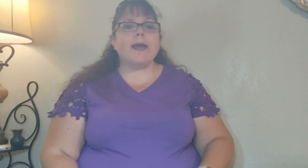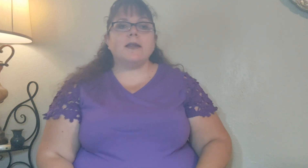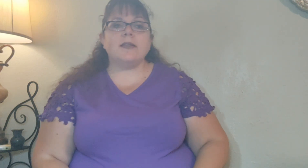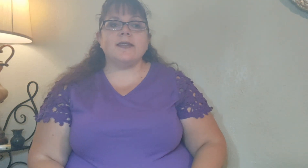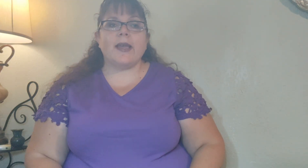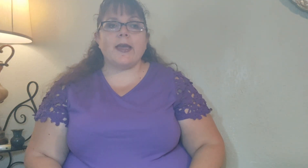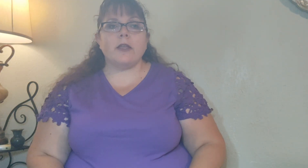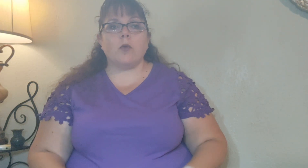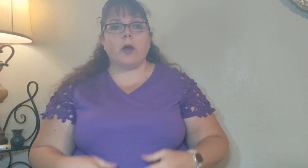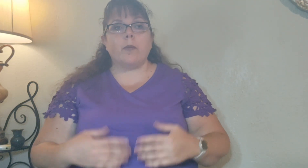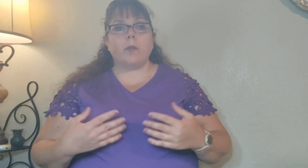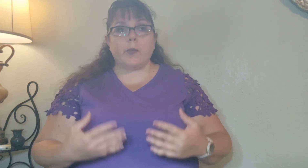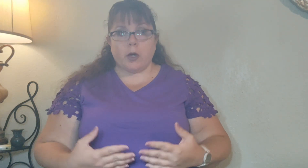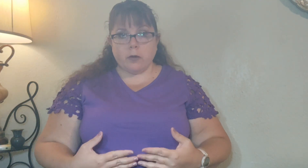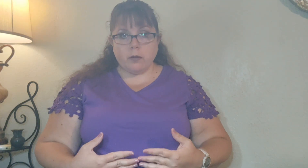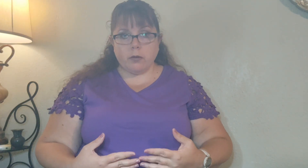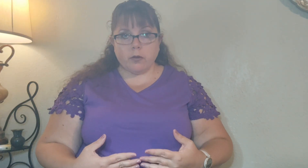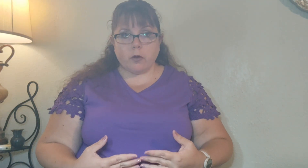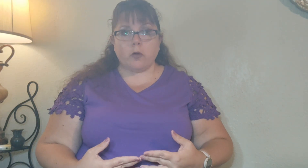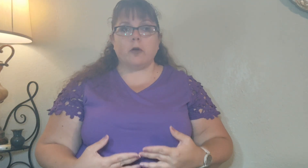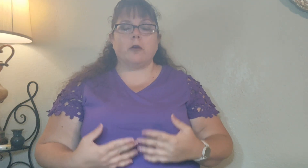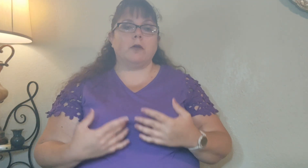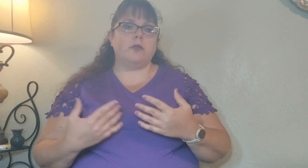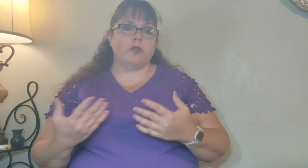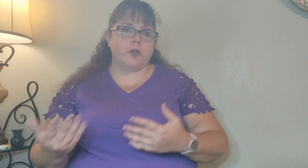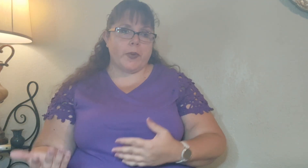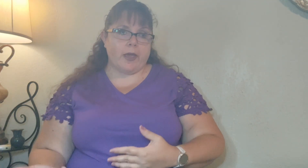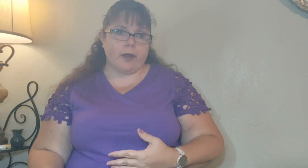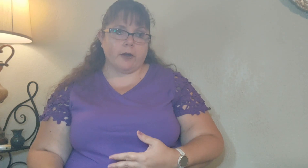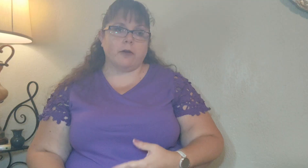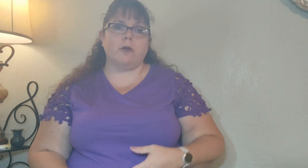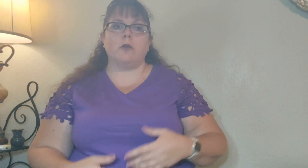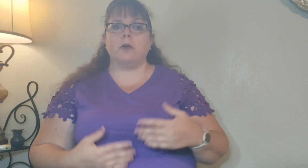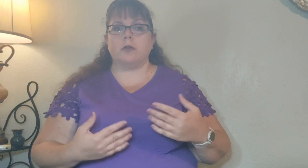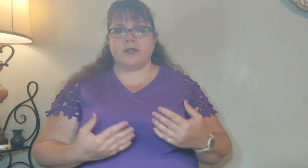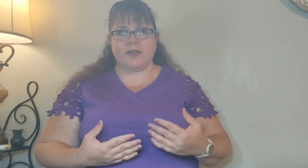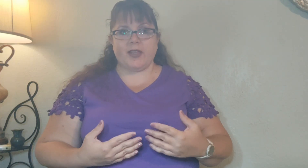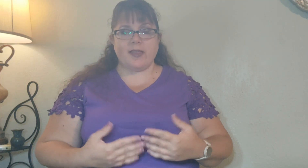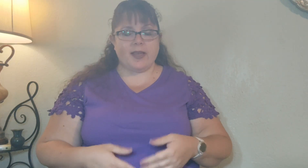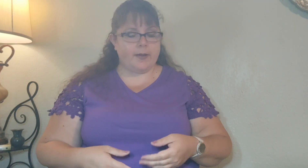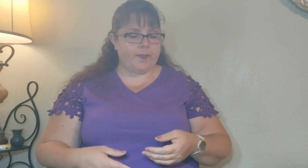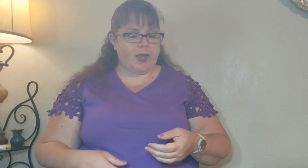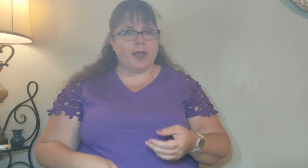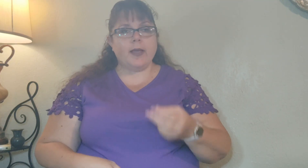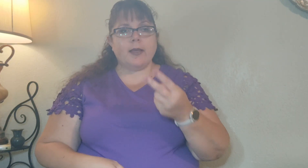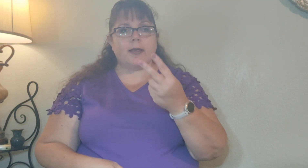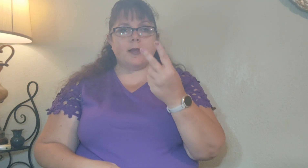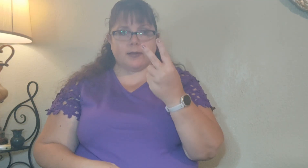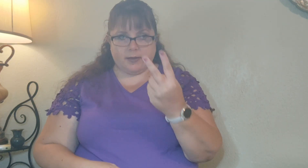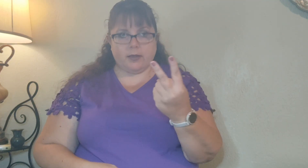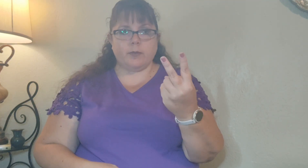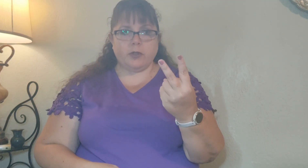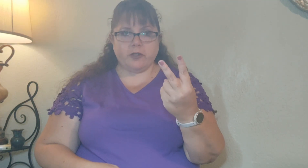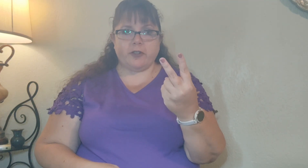And to say you want both, or 2 pair, or stuff like that, it's the number